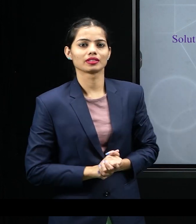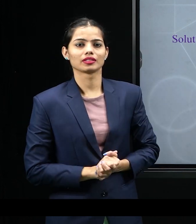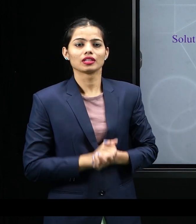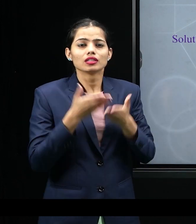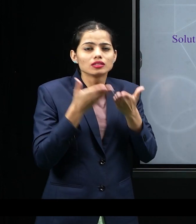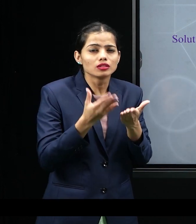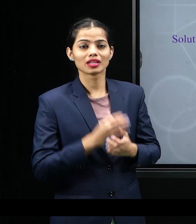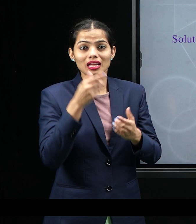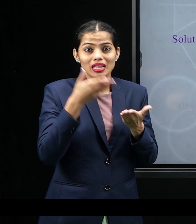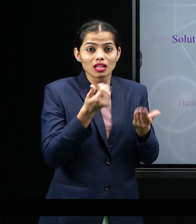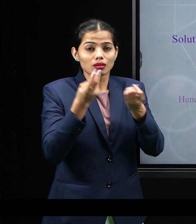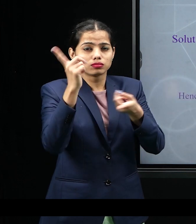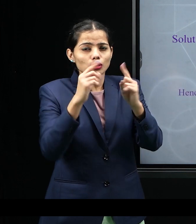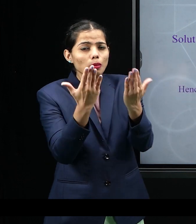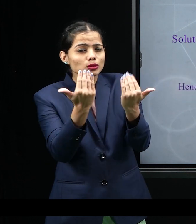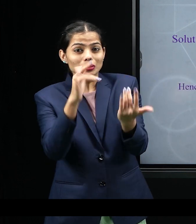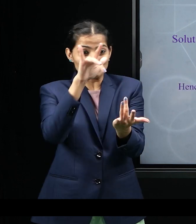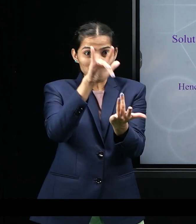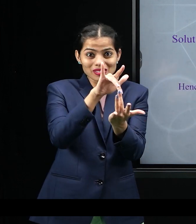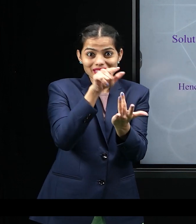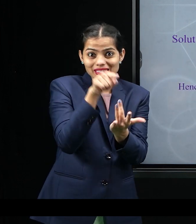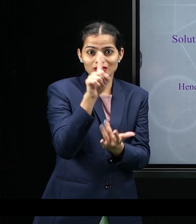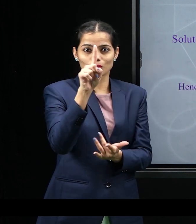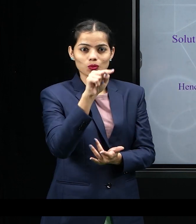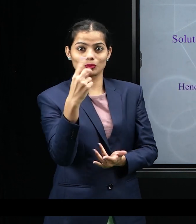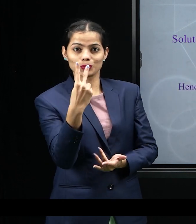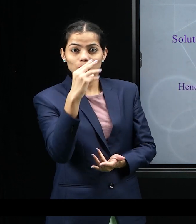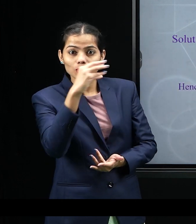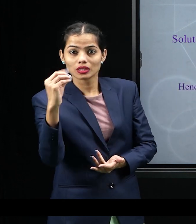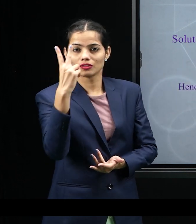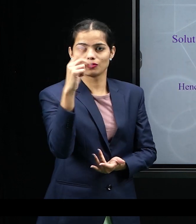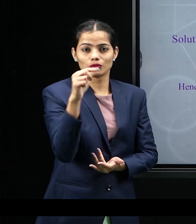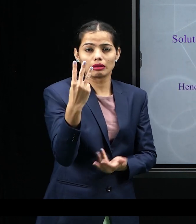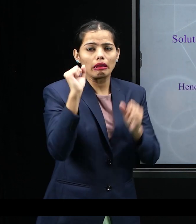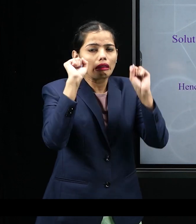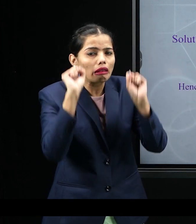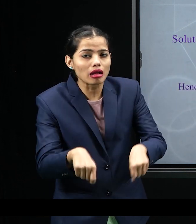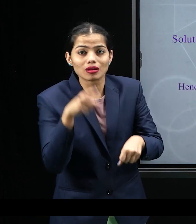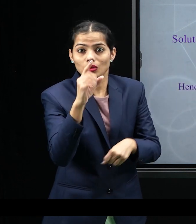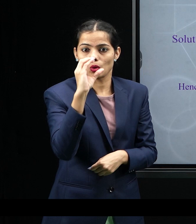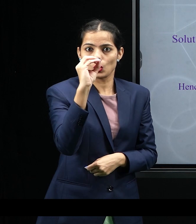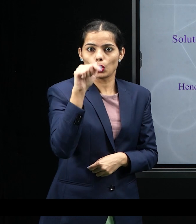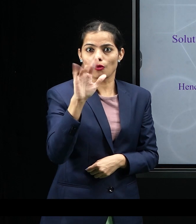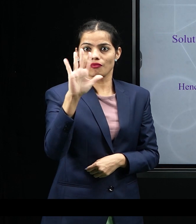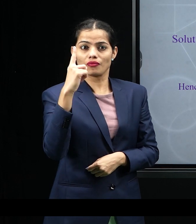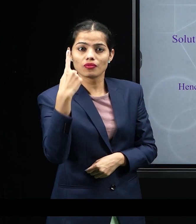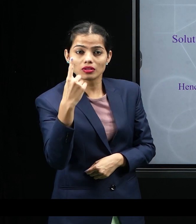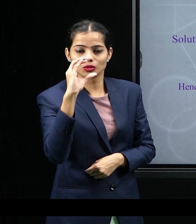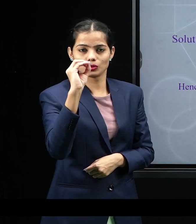on. Hence, rational numbers between 1 by 2 and 2 by 3 can be listed as